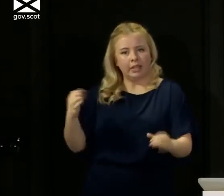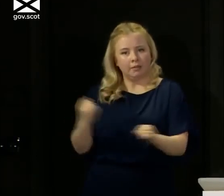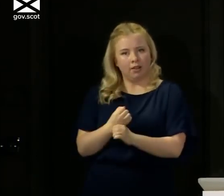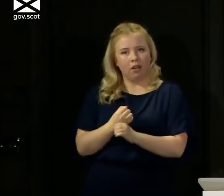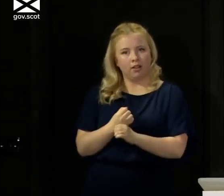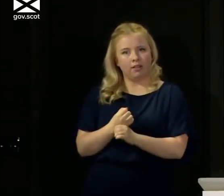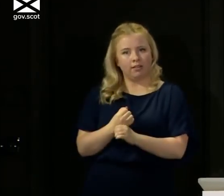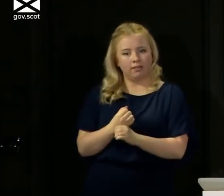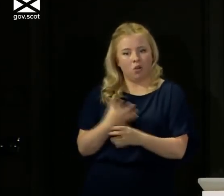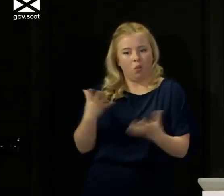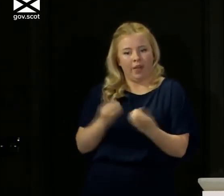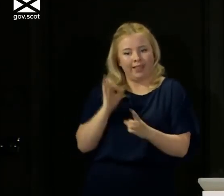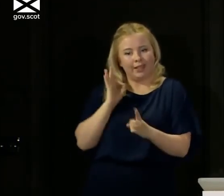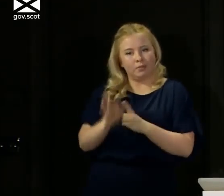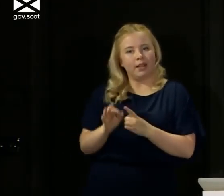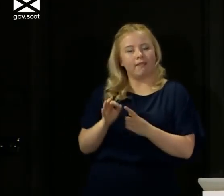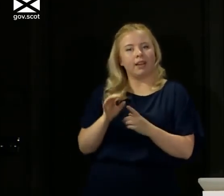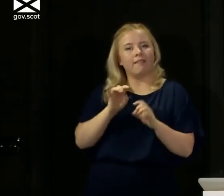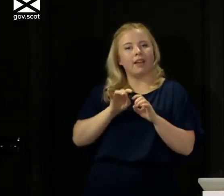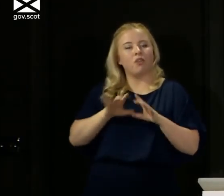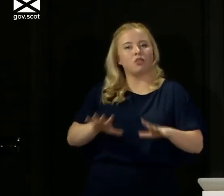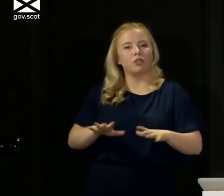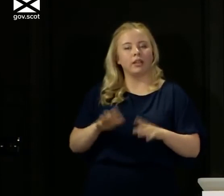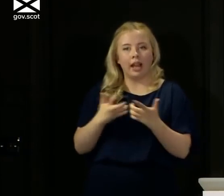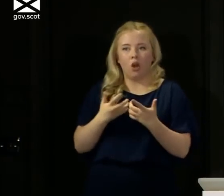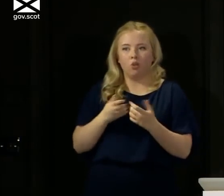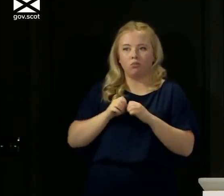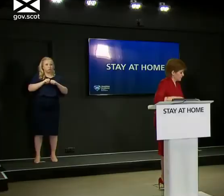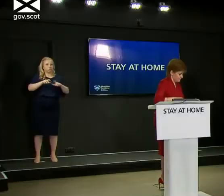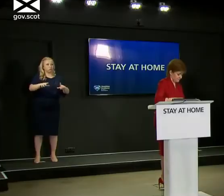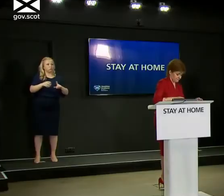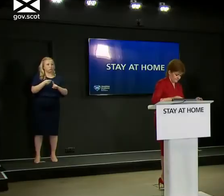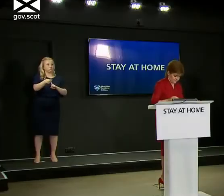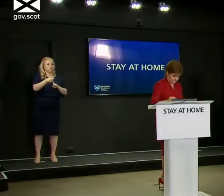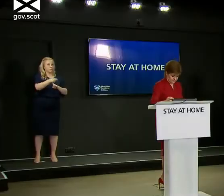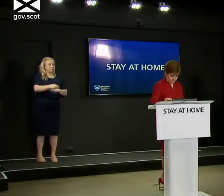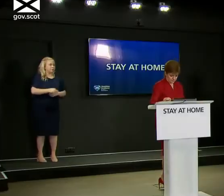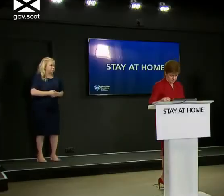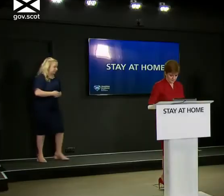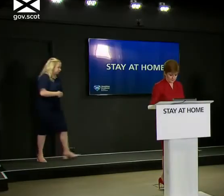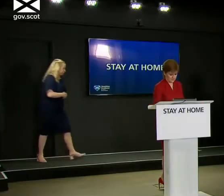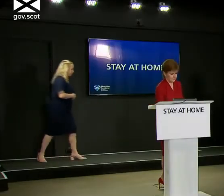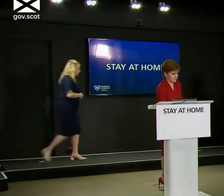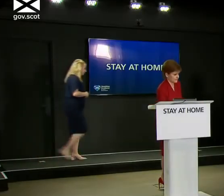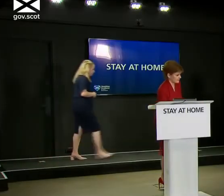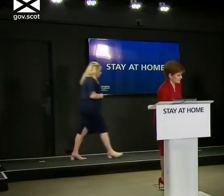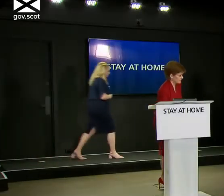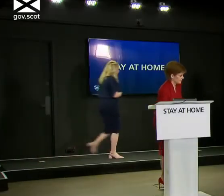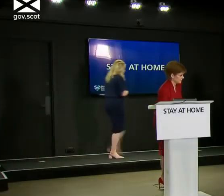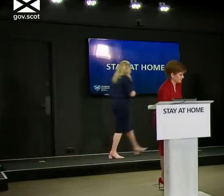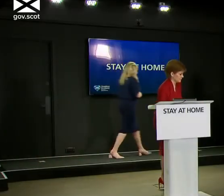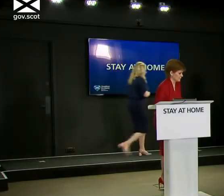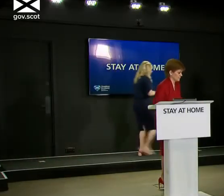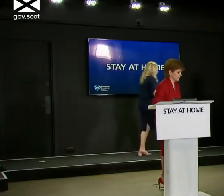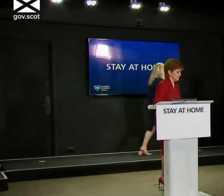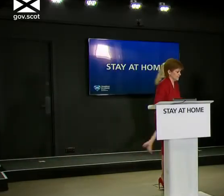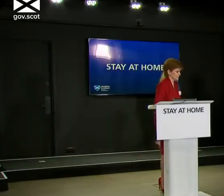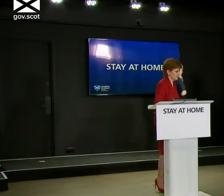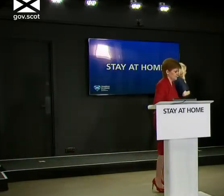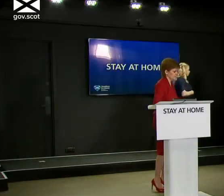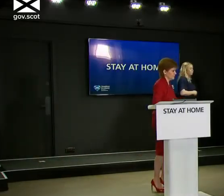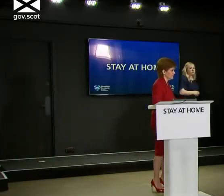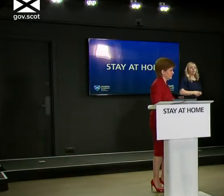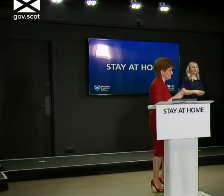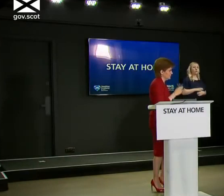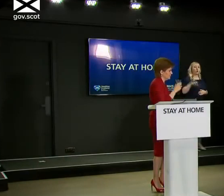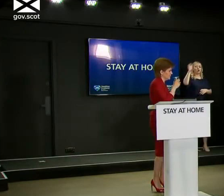the nature of this virus and in particular how it spreads. Okay. So countries and healthcare systems around the world are